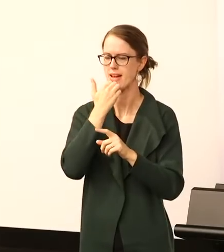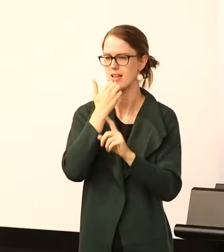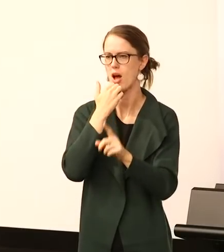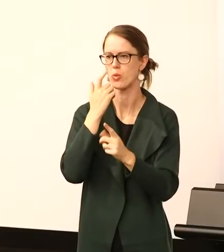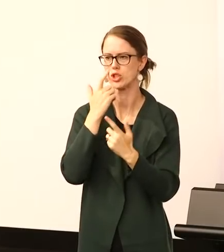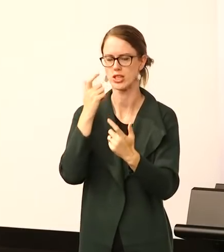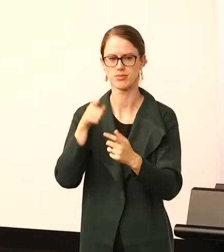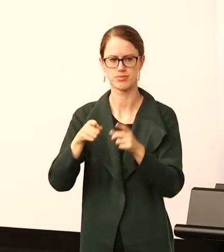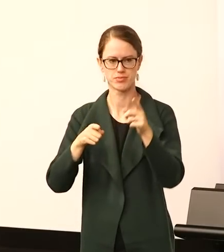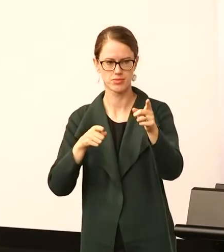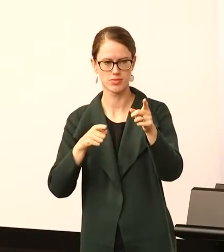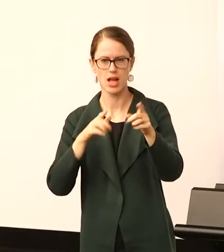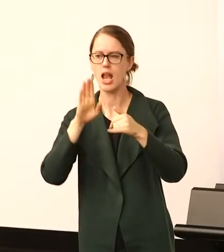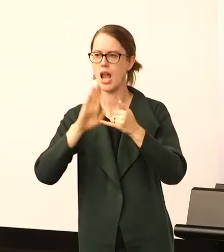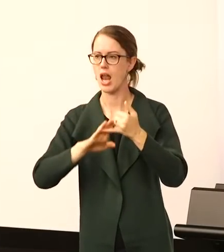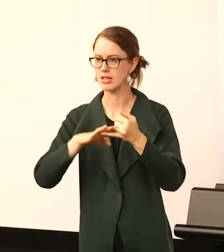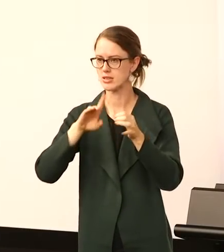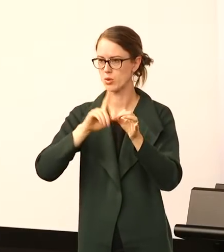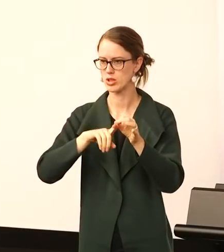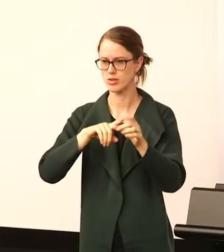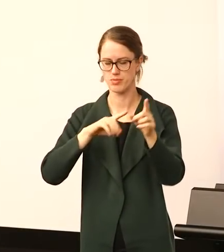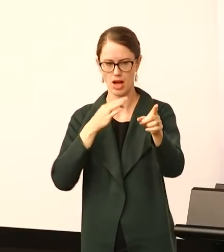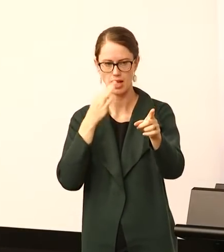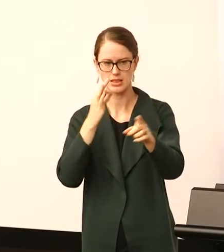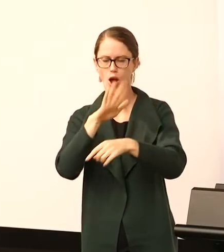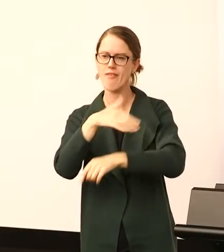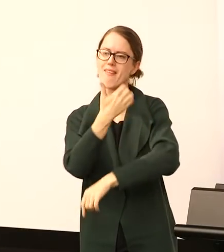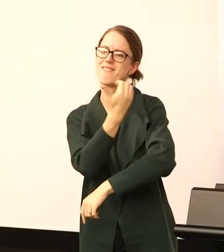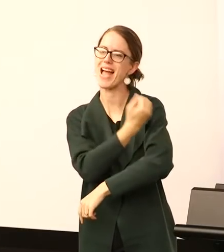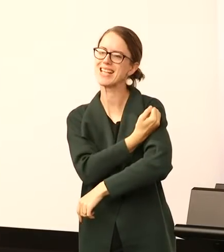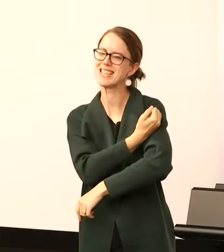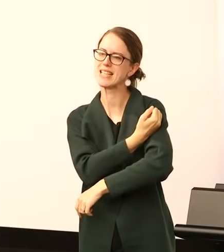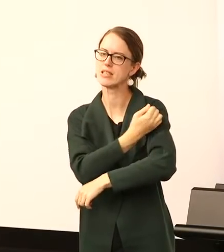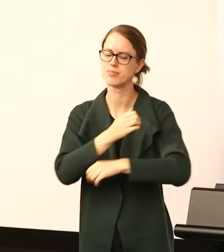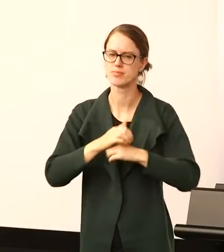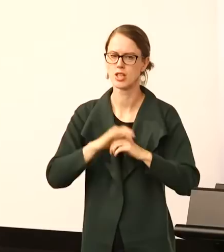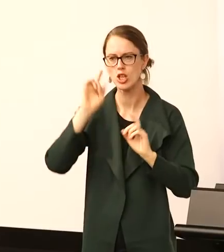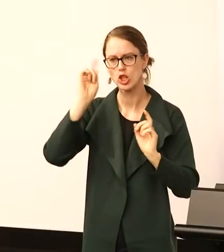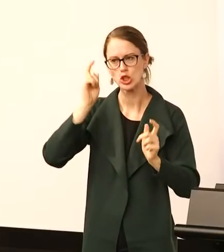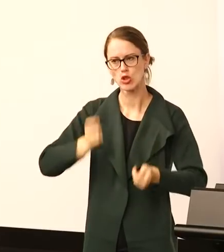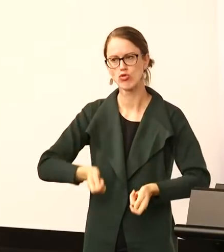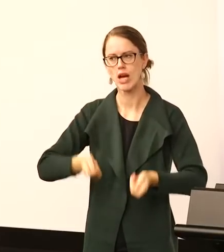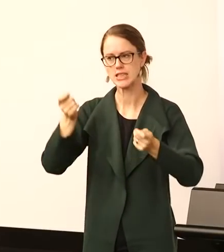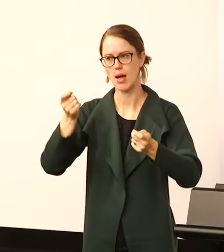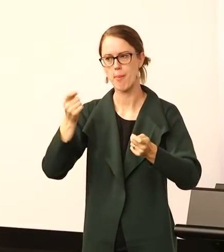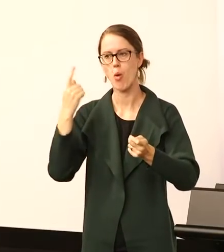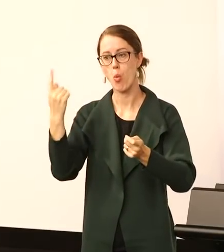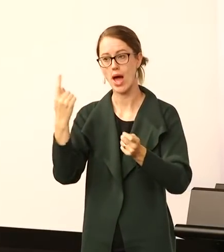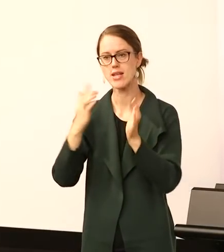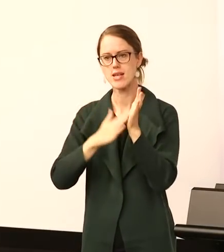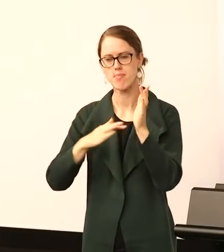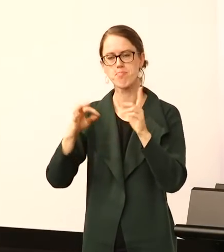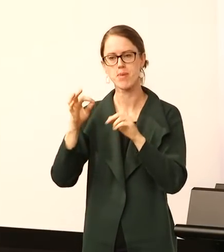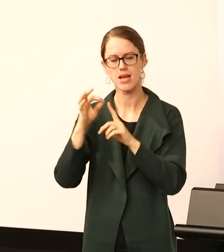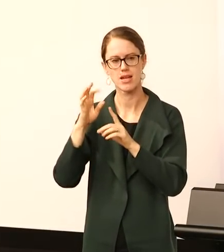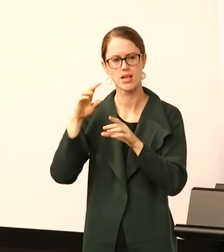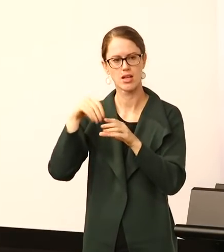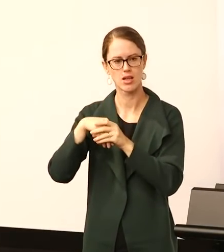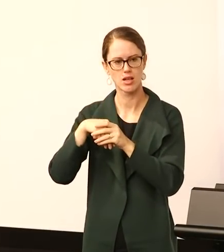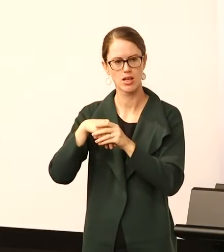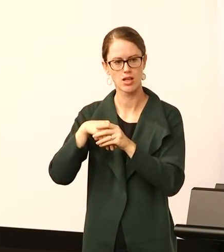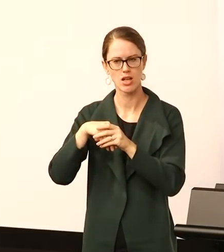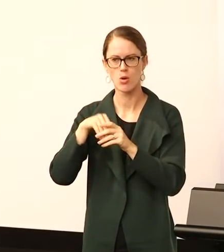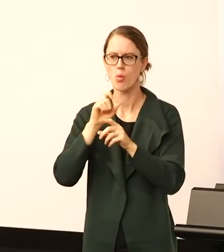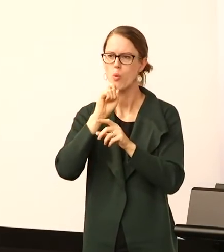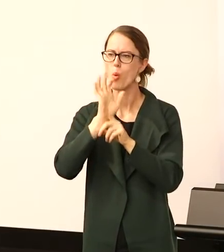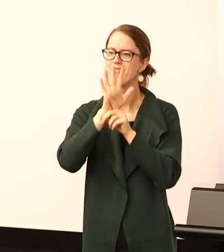question. On the vaccine strategy, there's been some concern raised, including by a member of Parliament, that there would be some level of